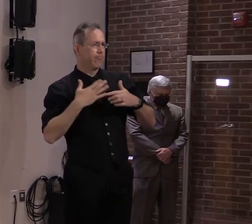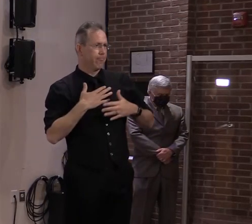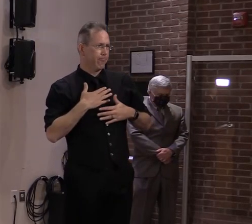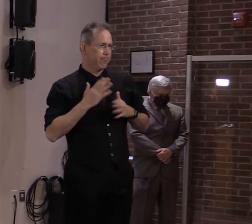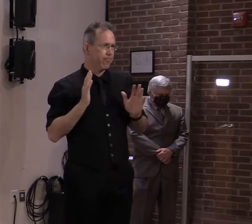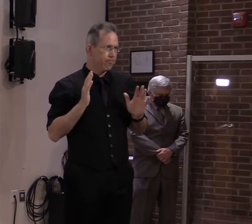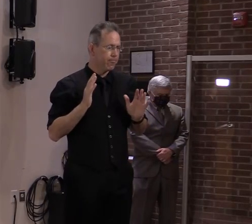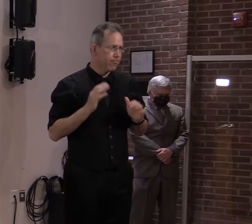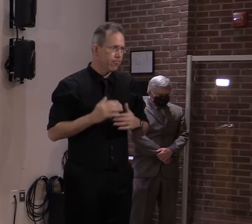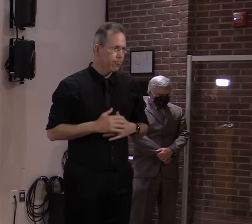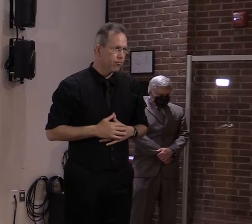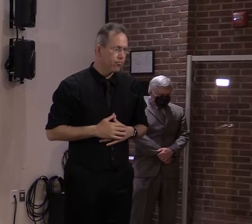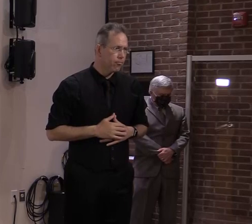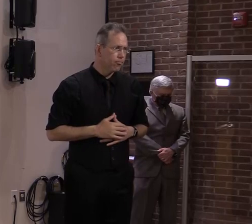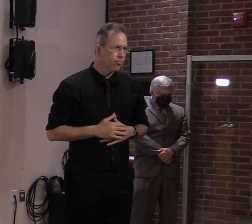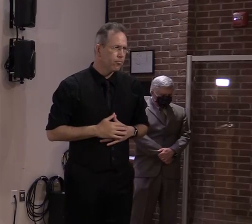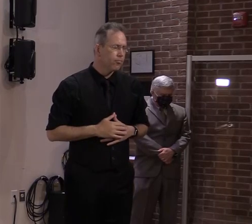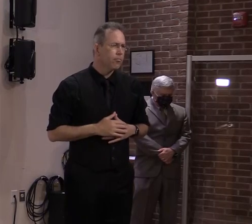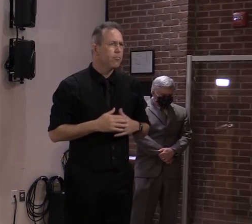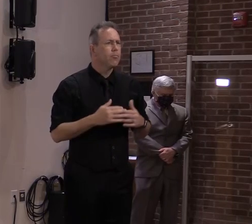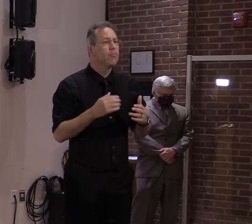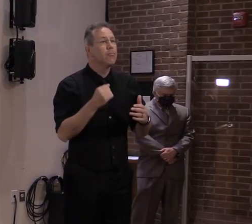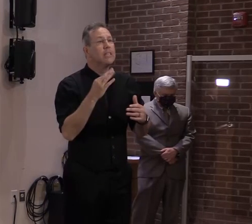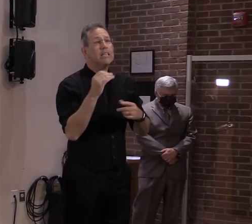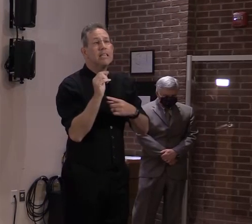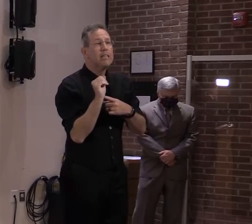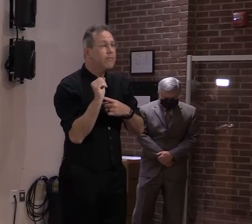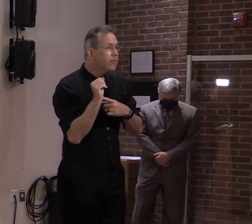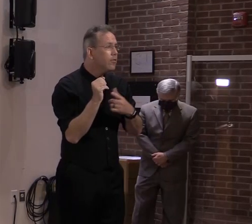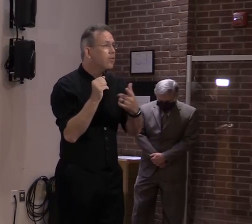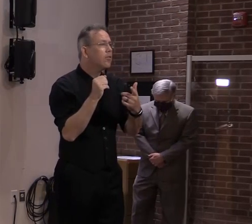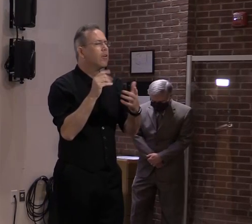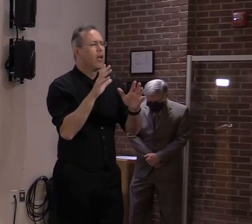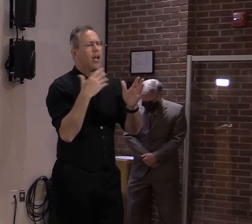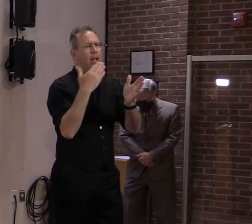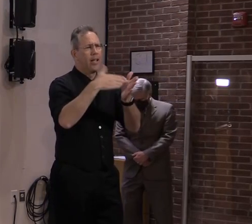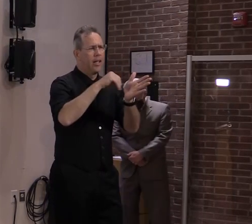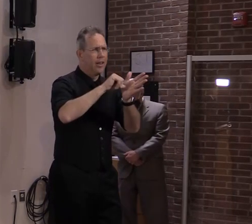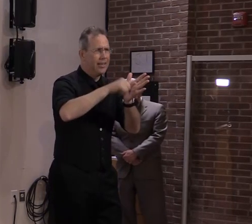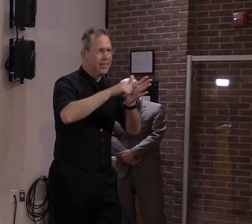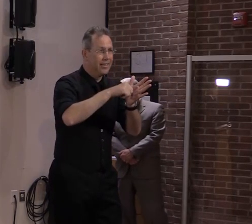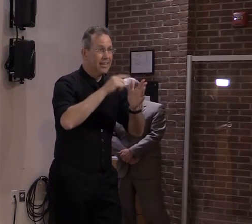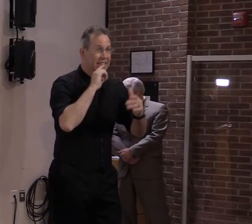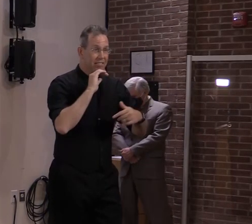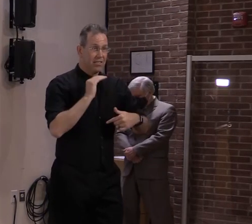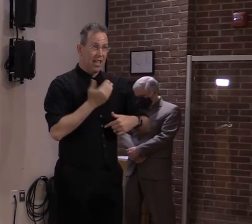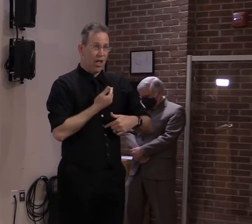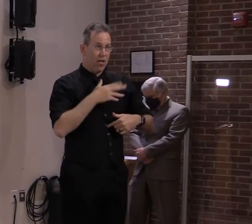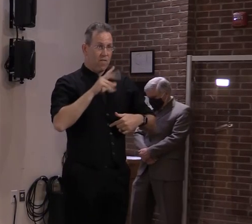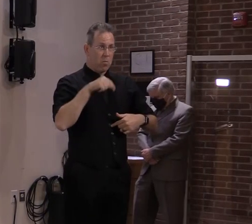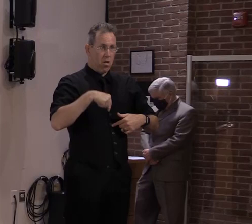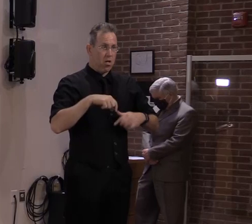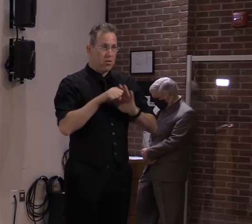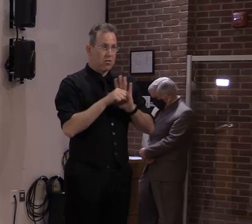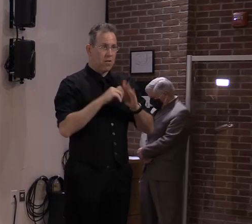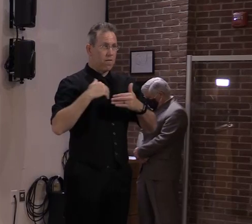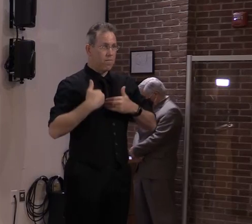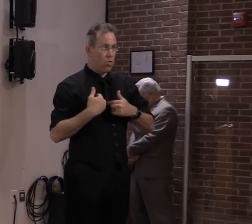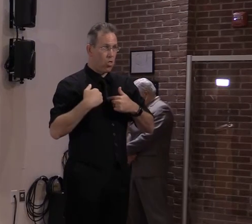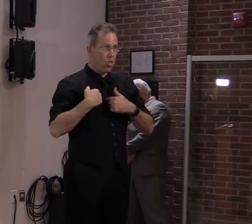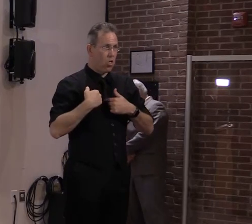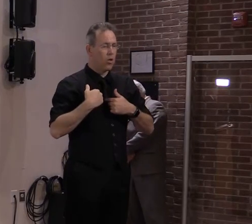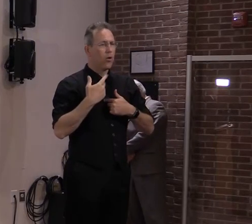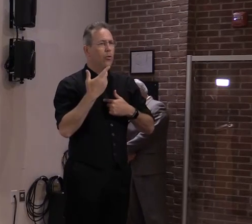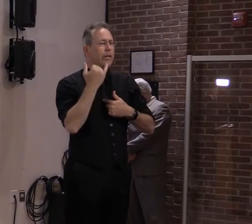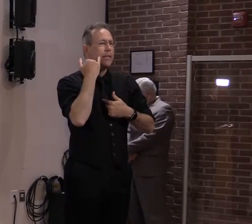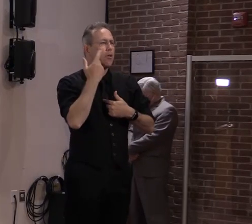receives benefits because of either a department error or because the department intentionally allowed the claim to proceed,